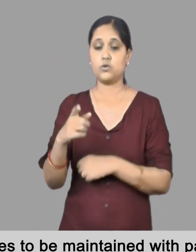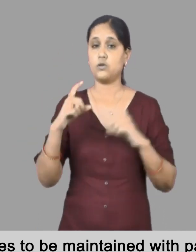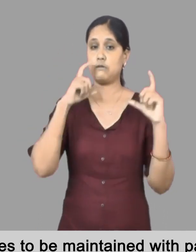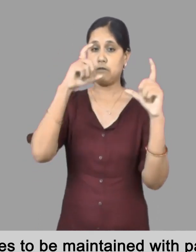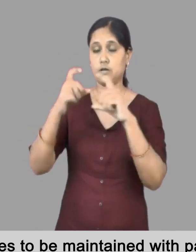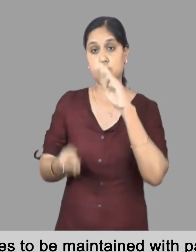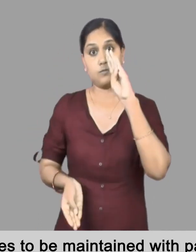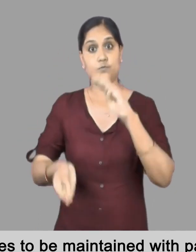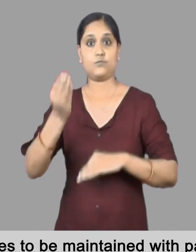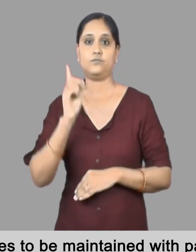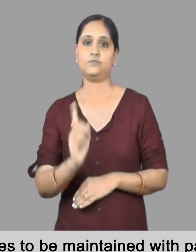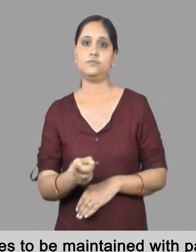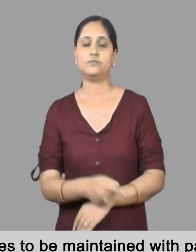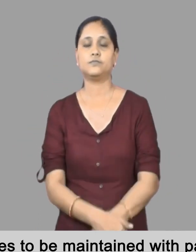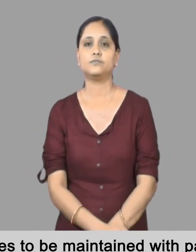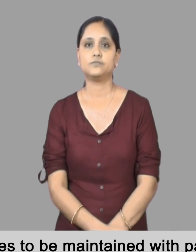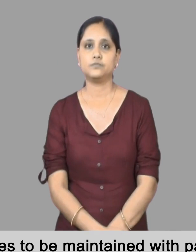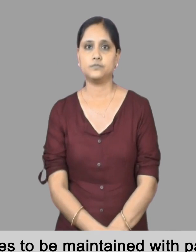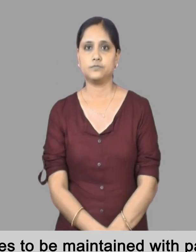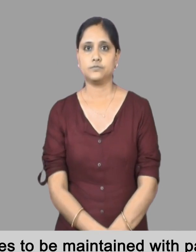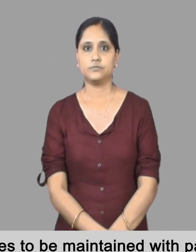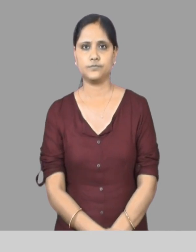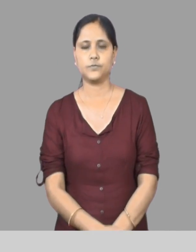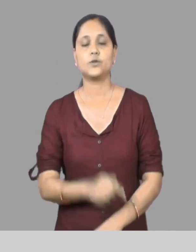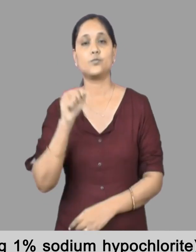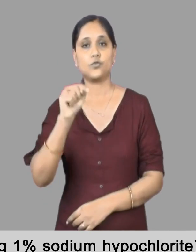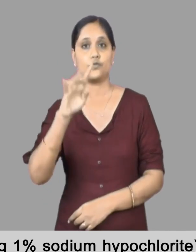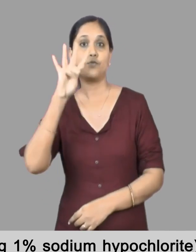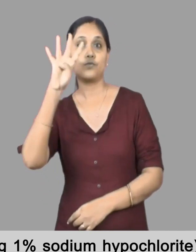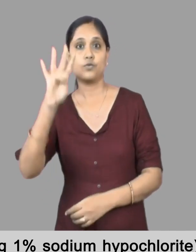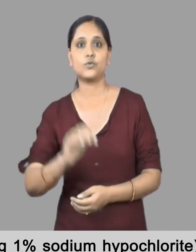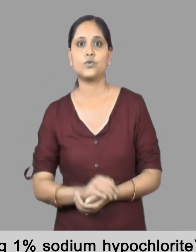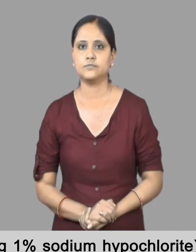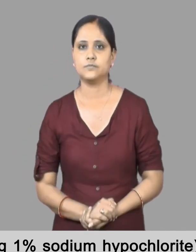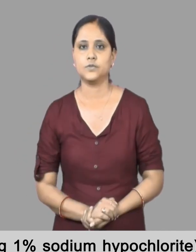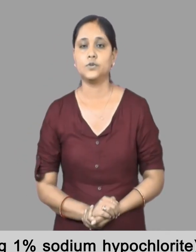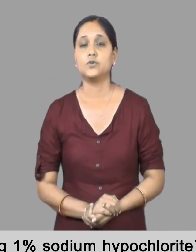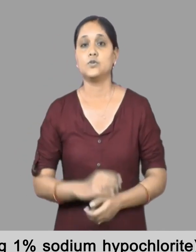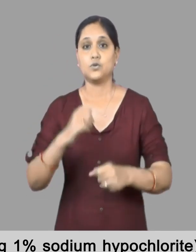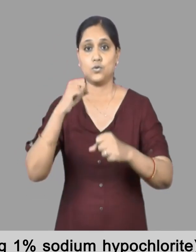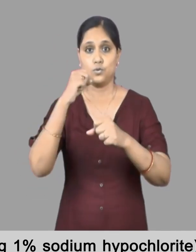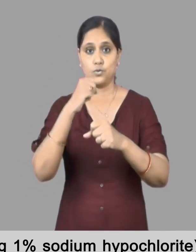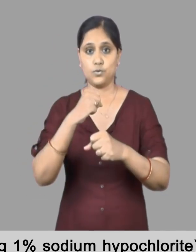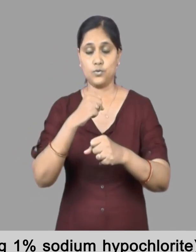lavatories, drinking and hand washing stations. Point 4. Cleaning and regular